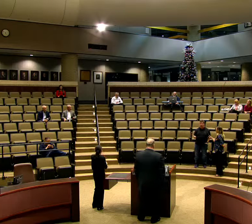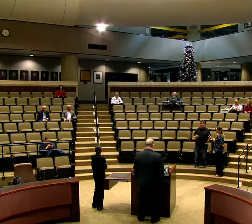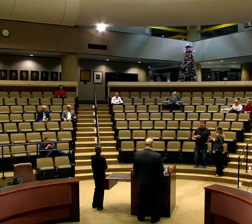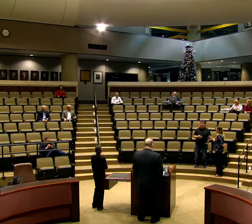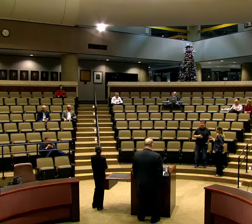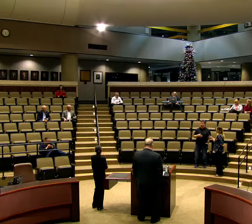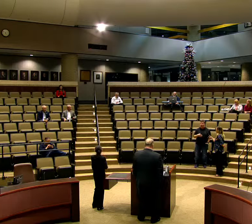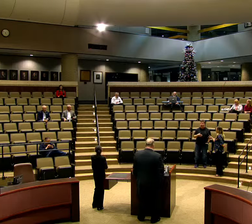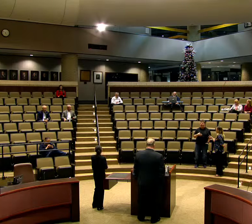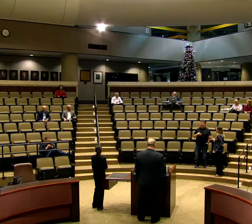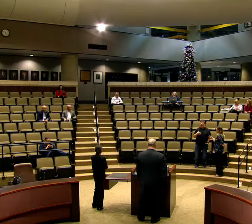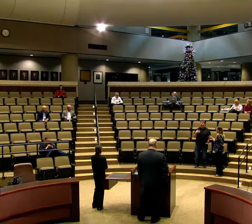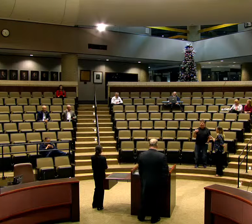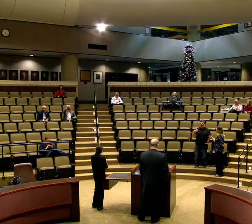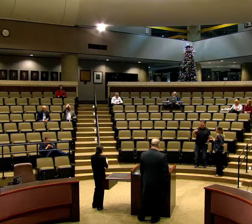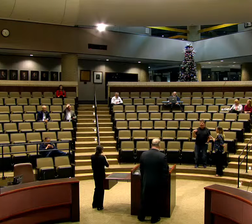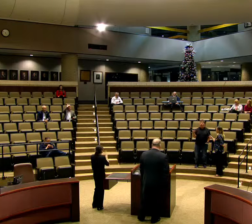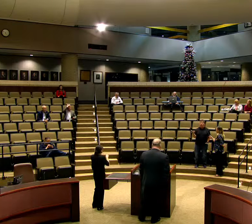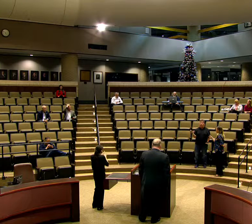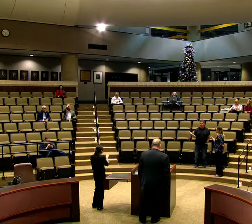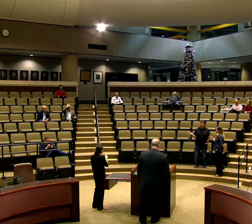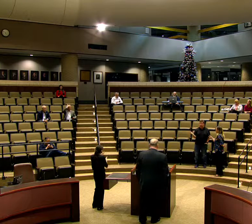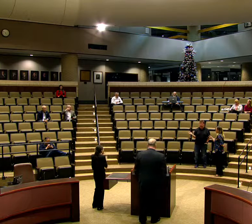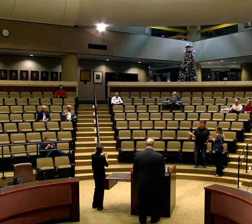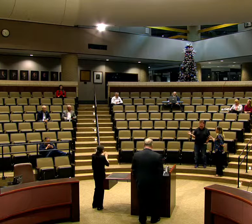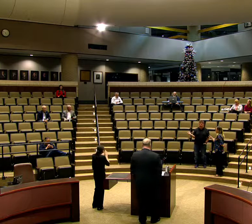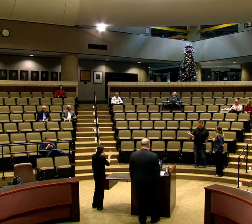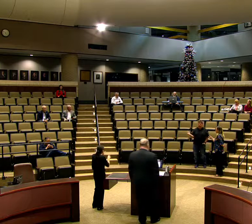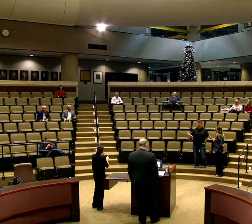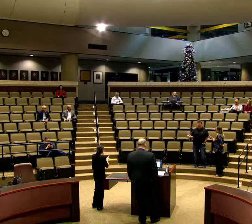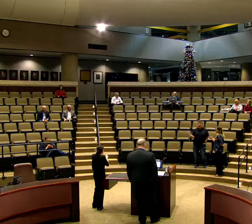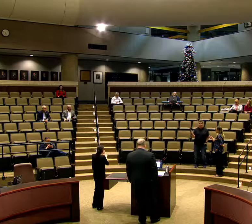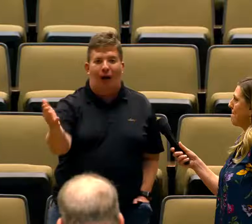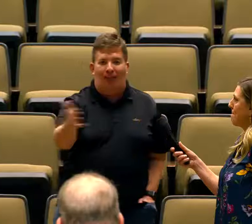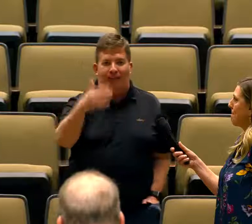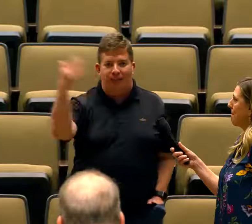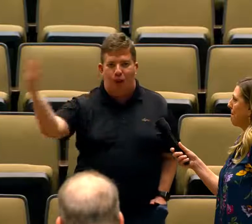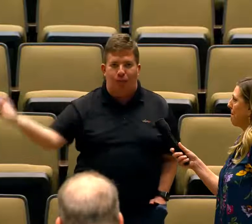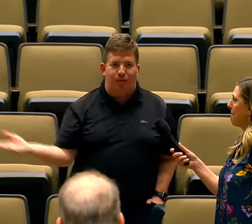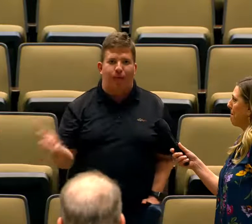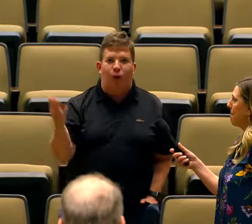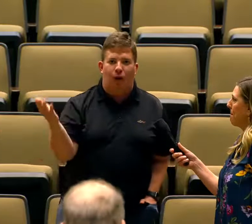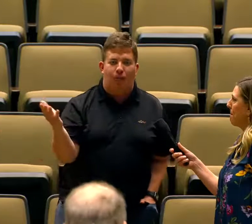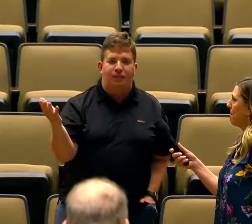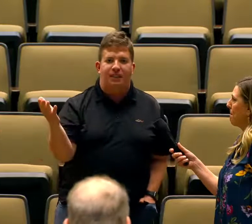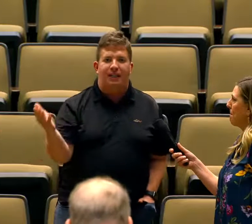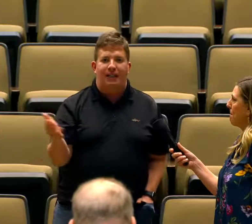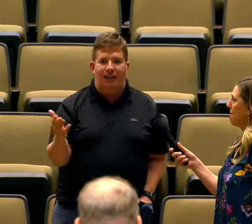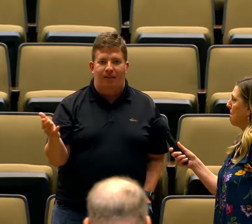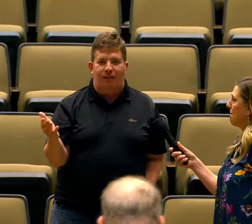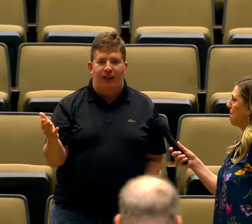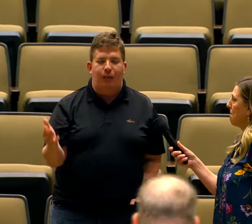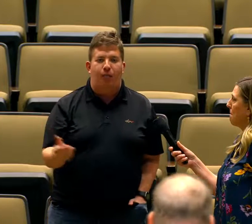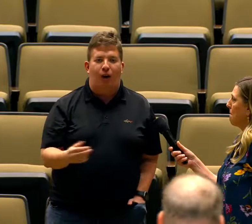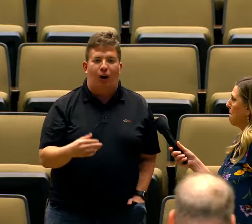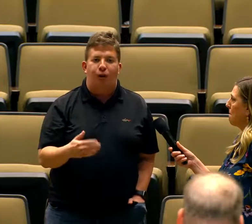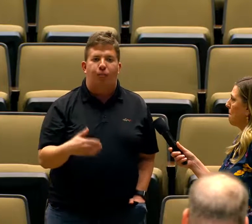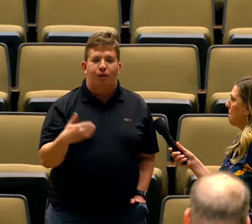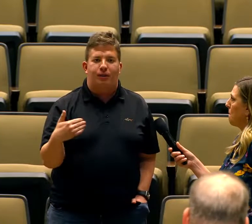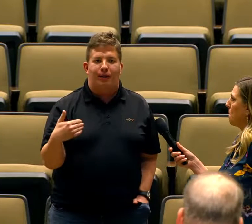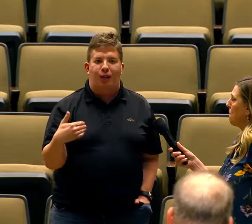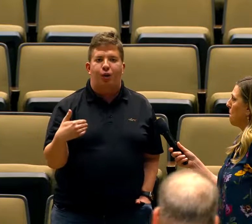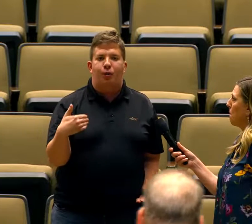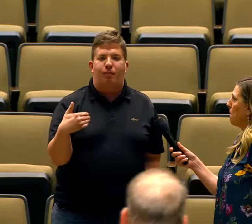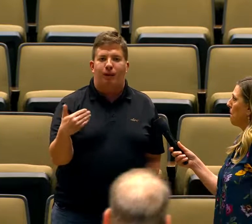groups? Are you including persons with disabilities? I know you're having this open forums and everything, but are